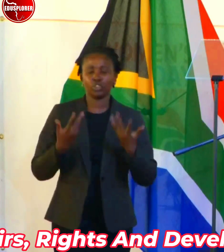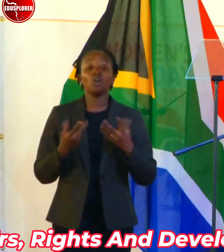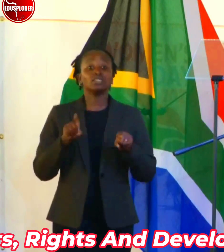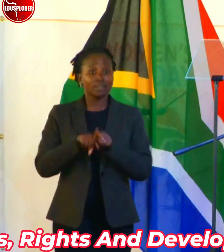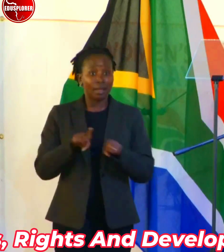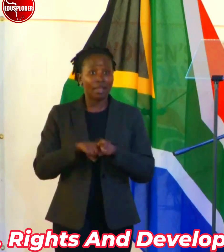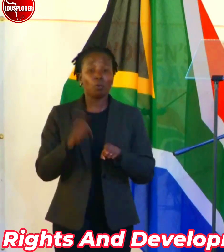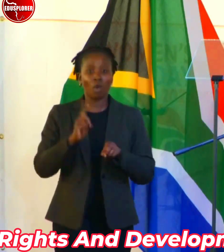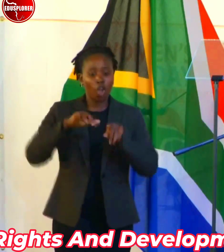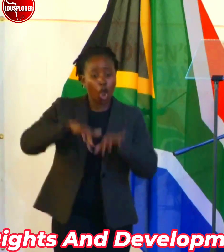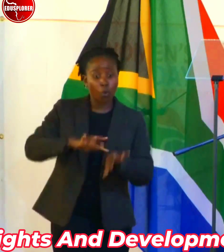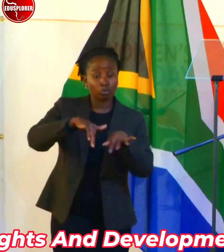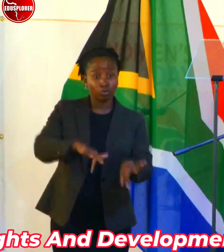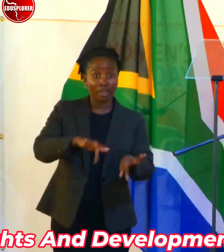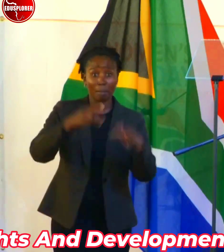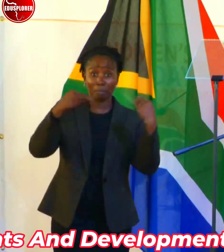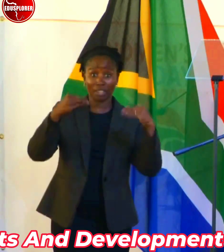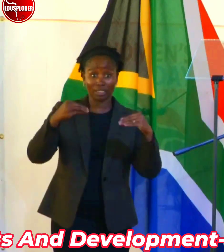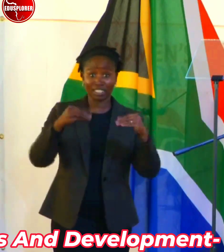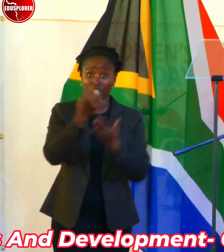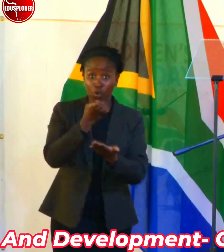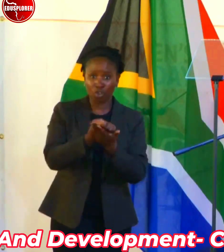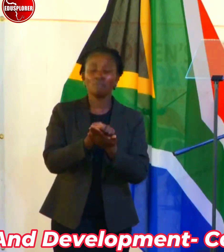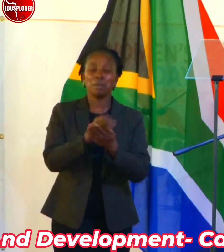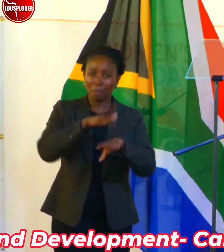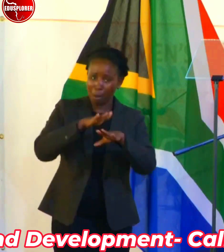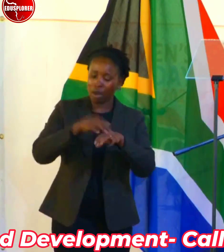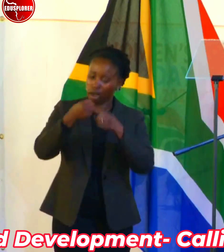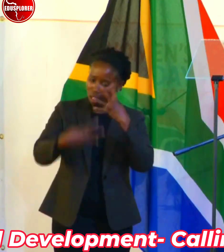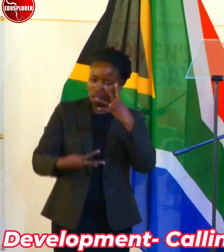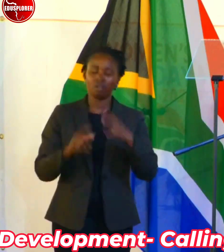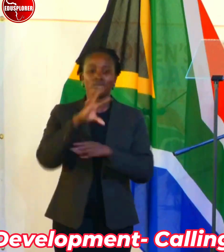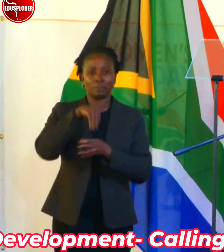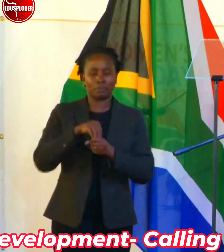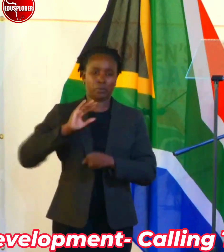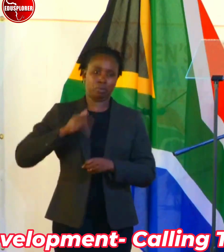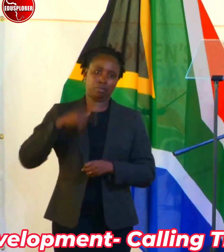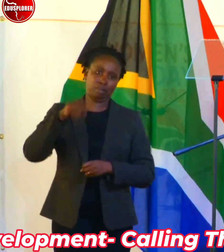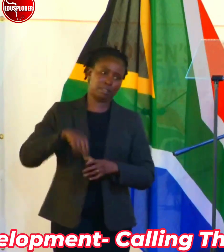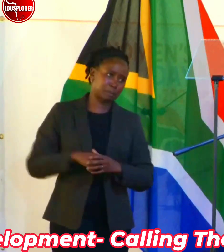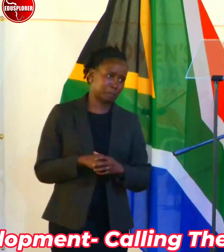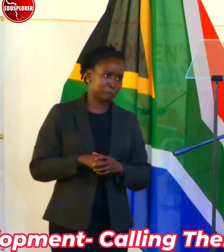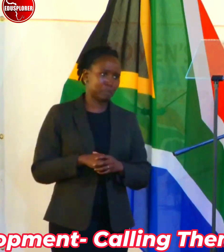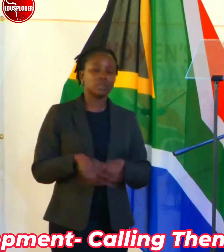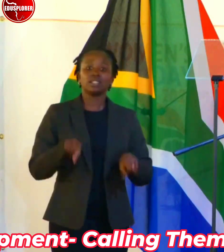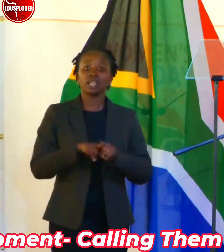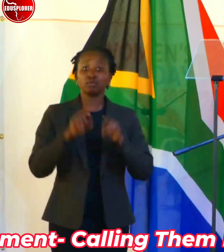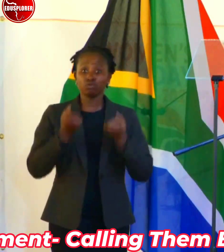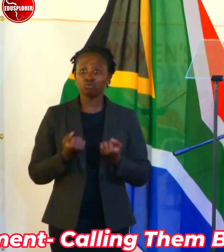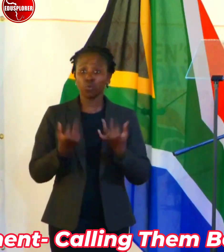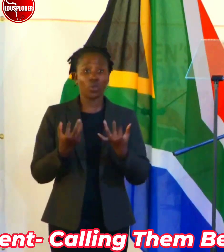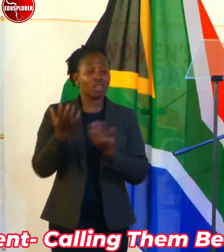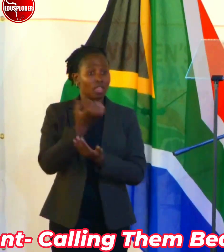the oceans economy and others. The green economy presents immense